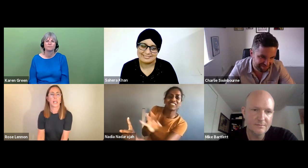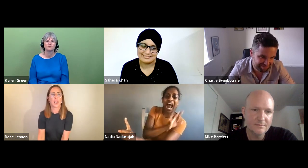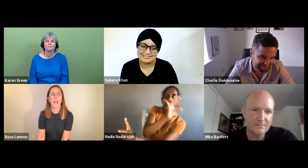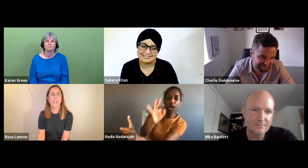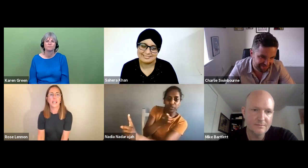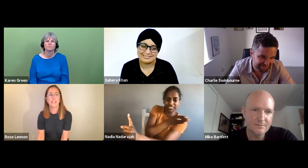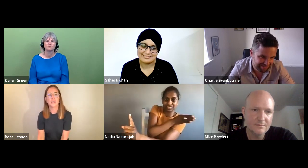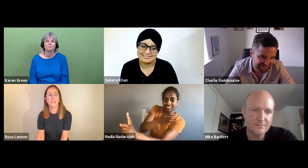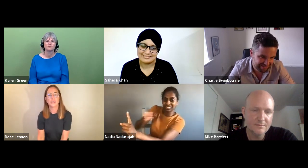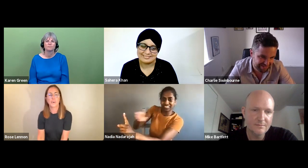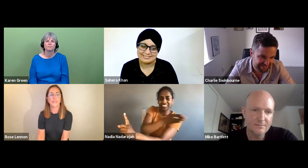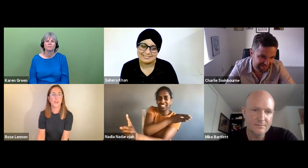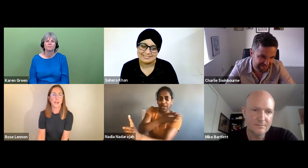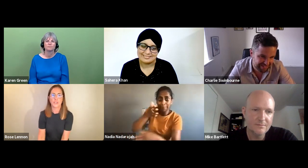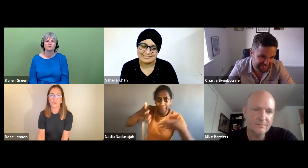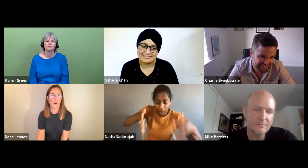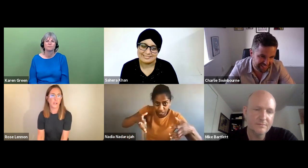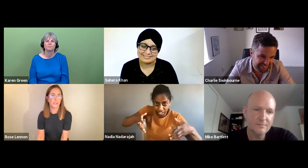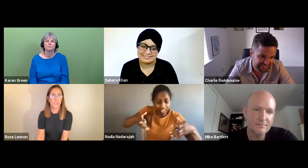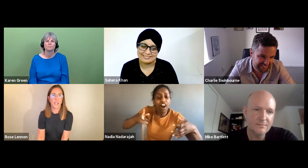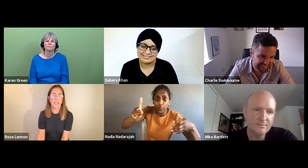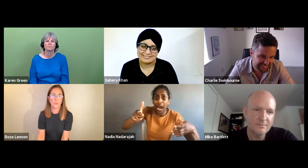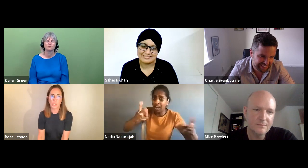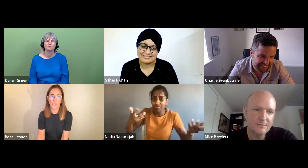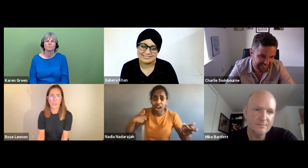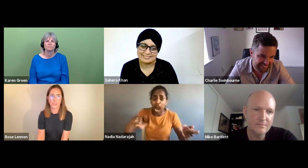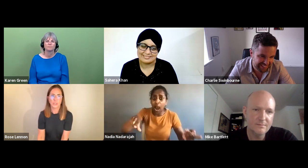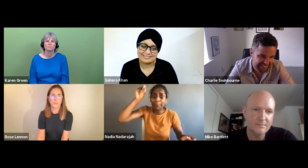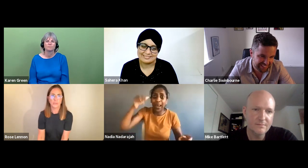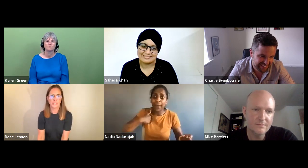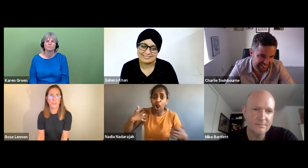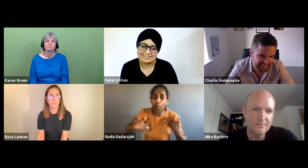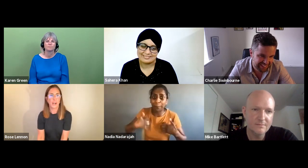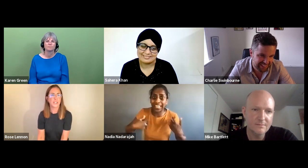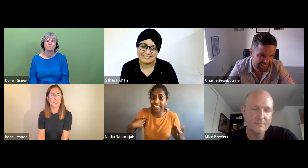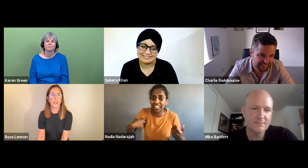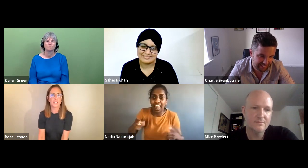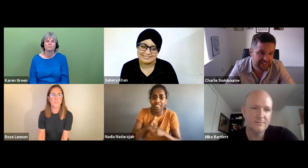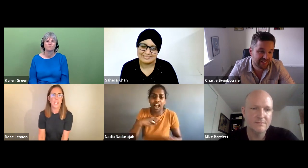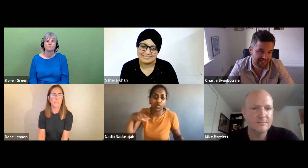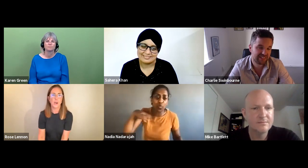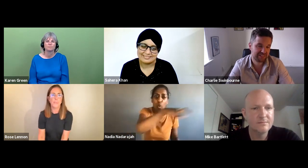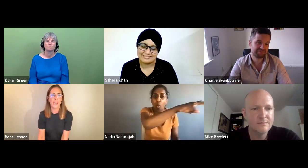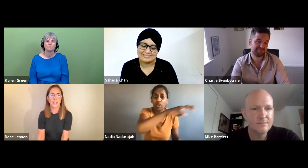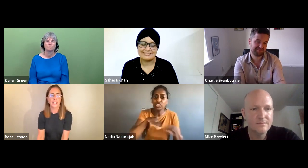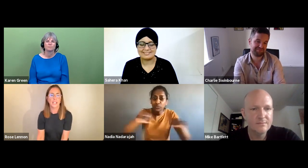and then 24 hours you've got, and you're blocked. I just pick my hobby. Like